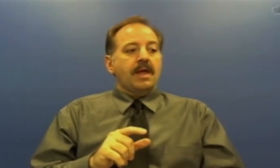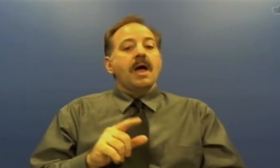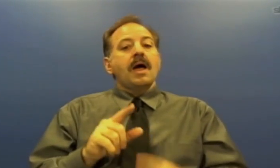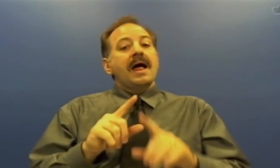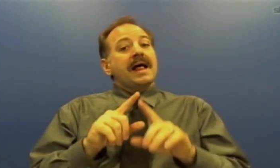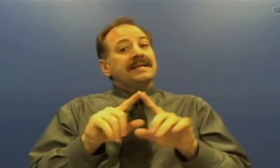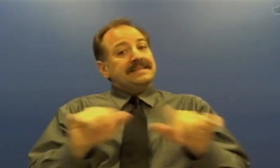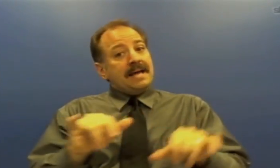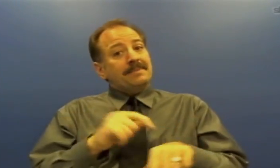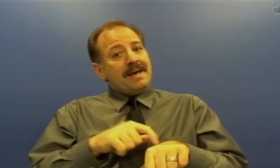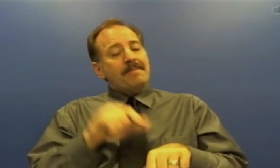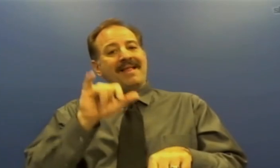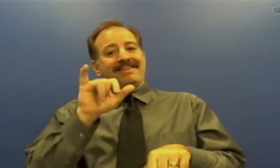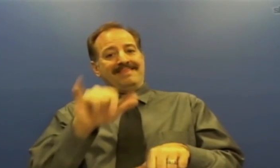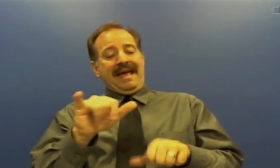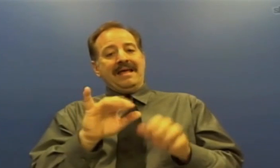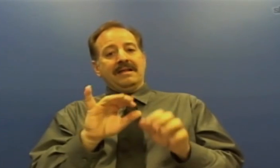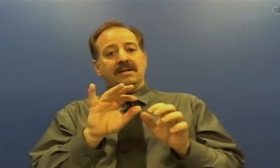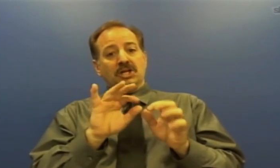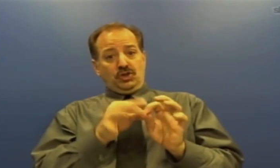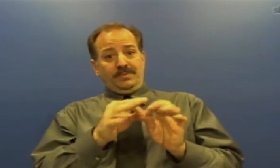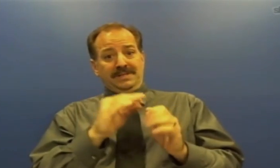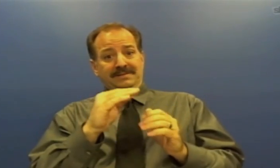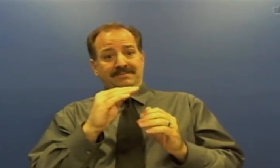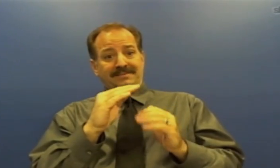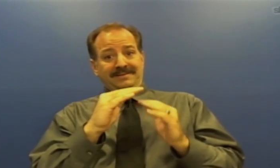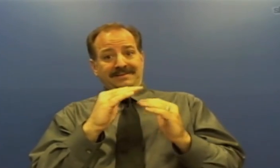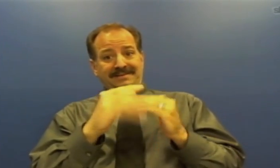we can ensure 24-hour coverage.